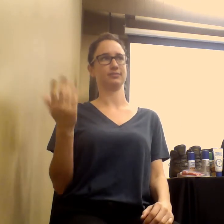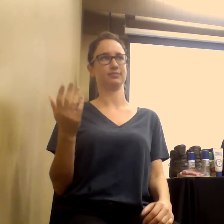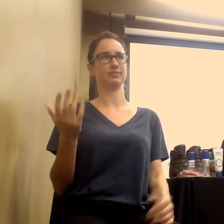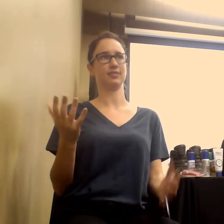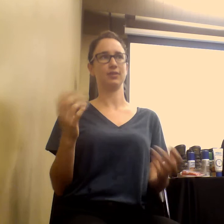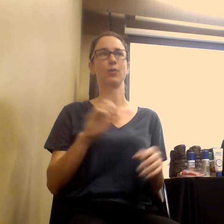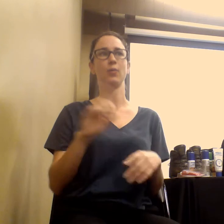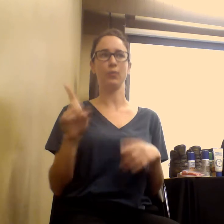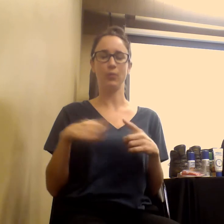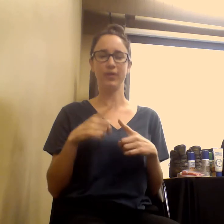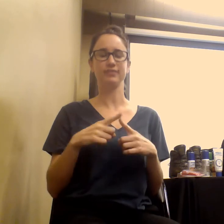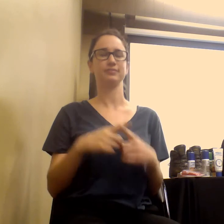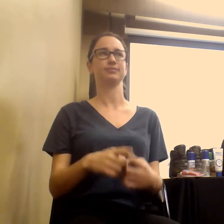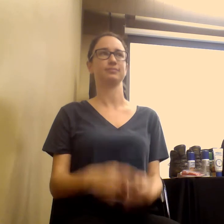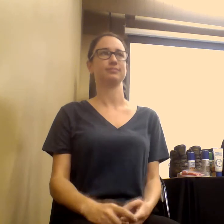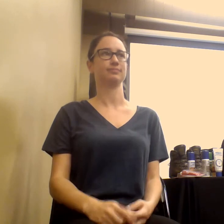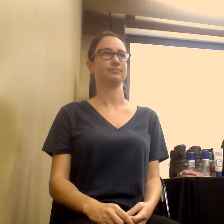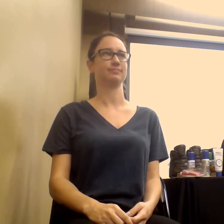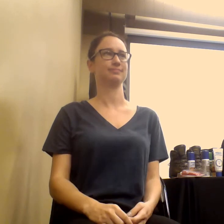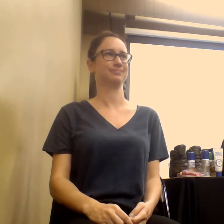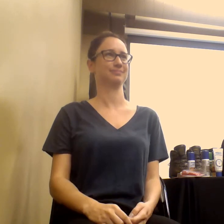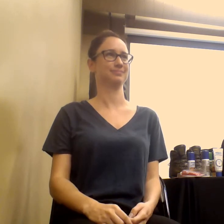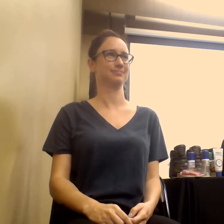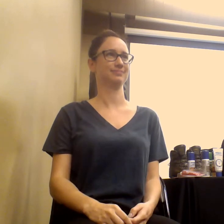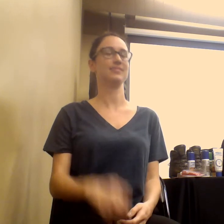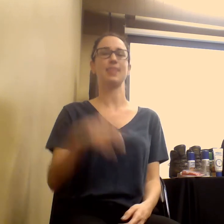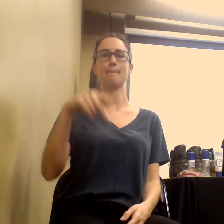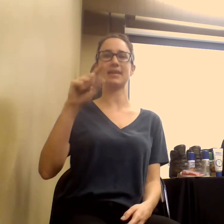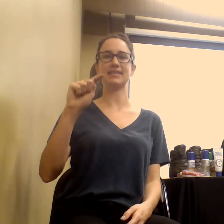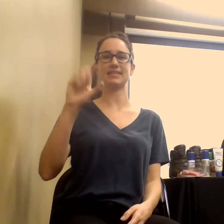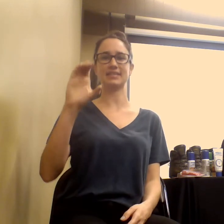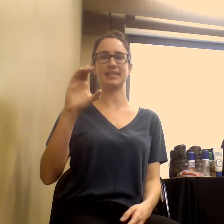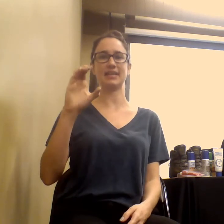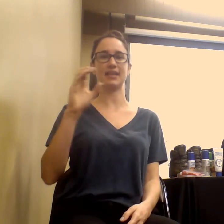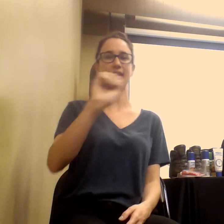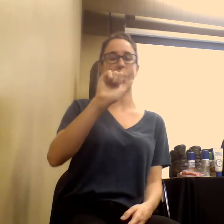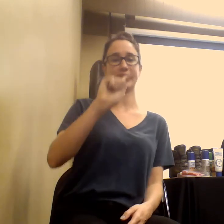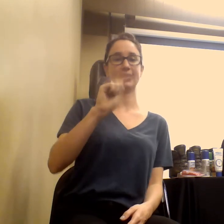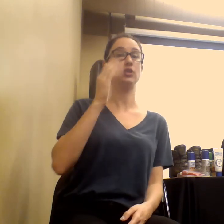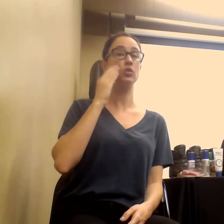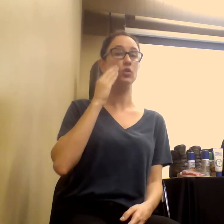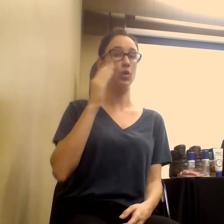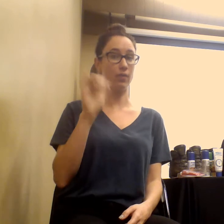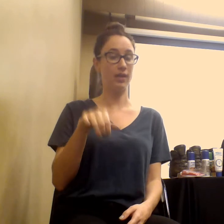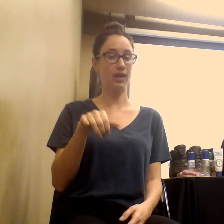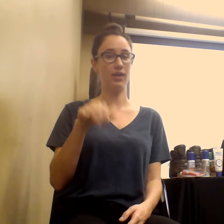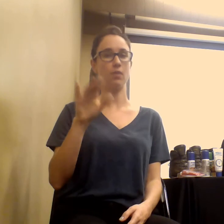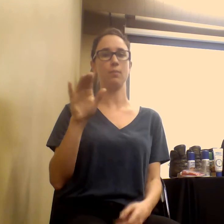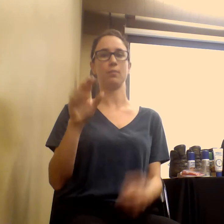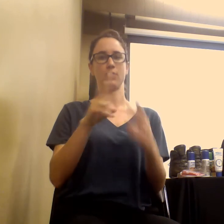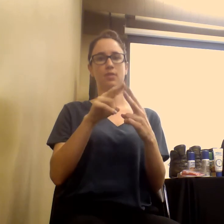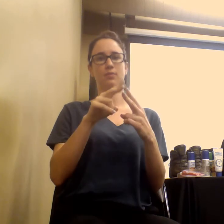Katie Spire, who has done both the PCT and the AT, if you guys know what those are, that's 2,000 mile